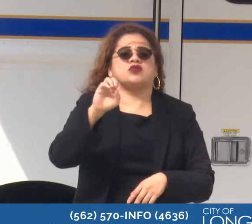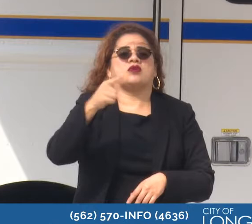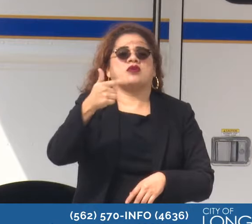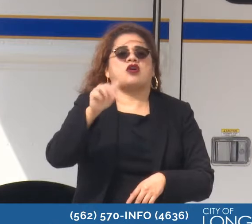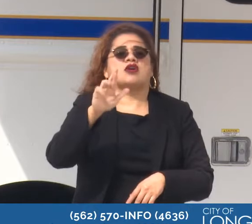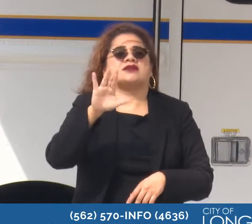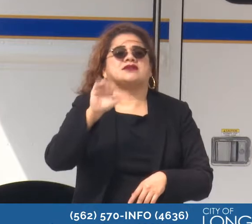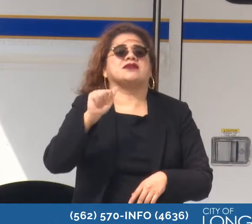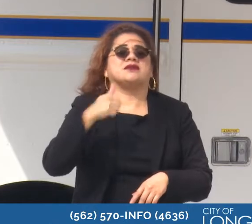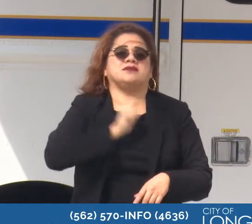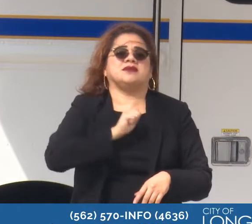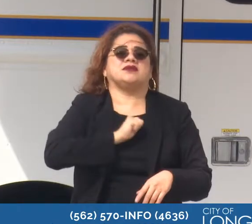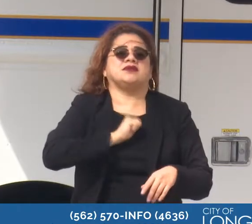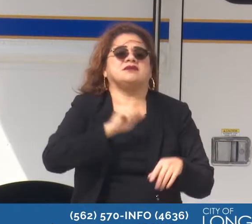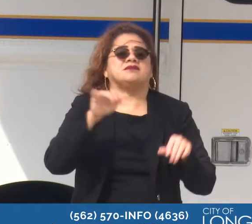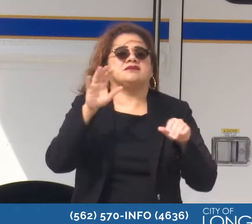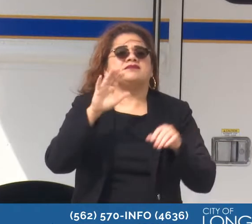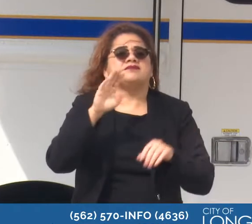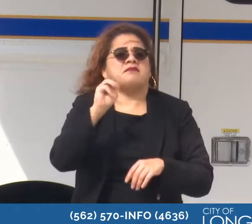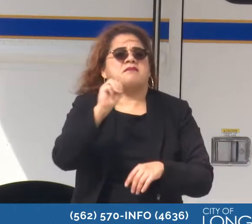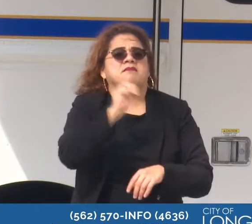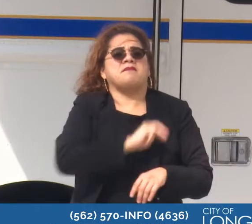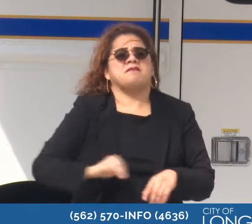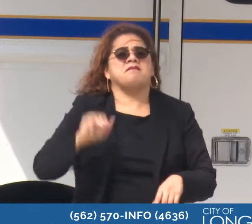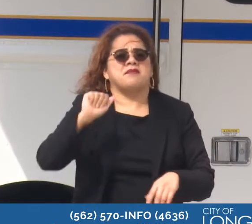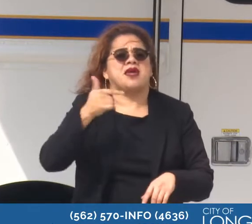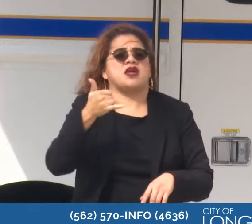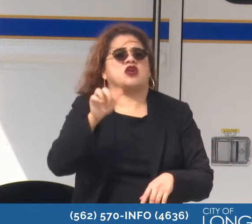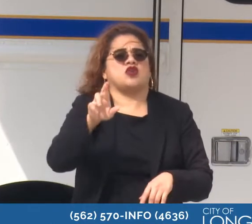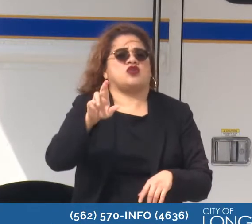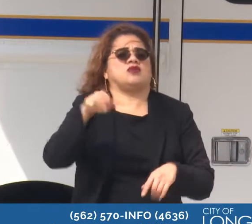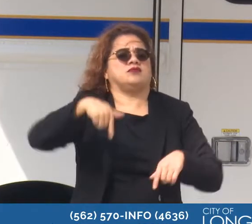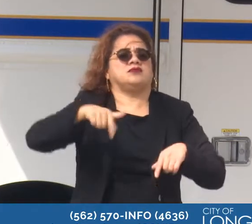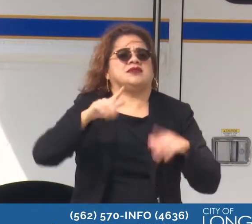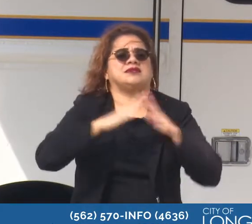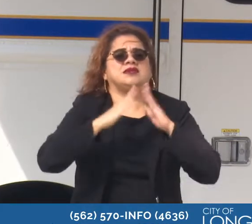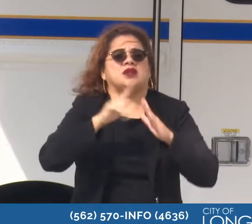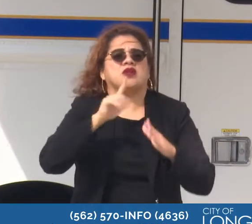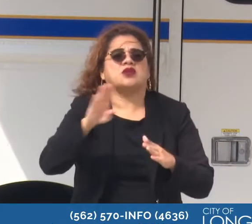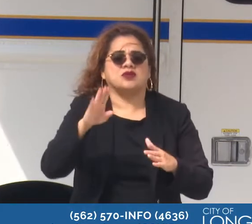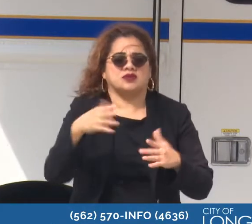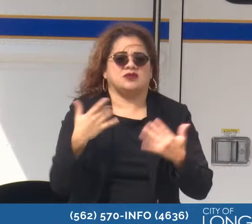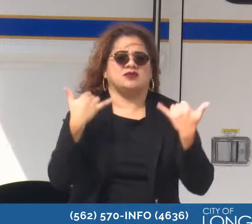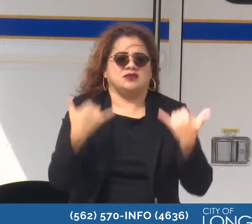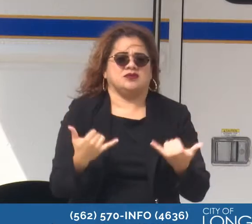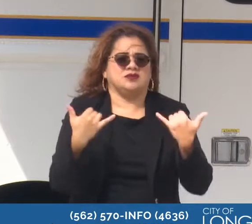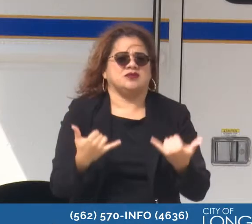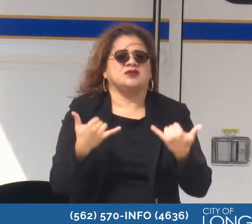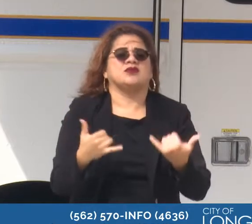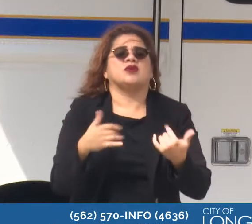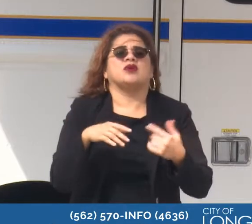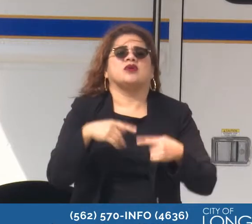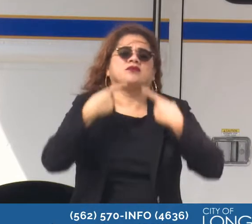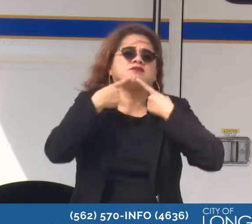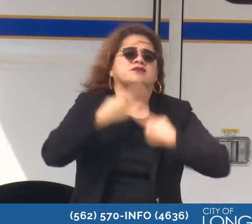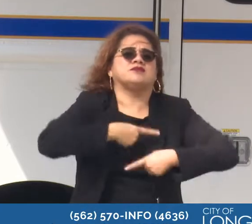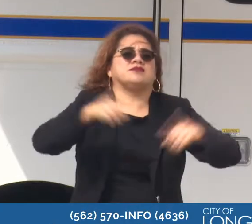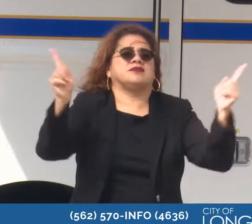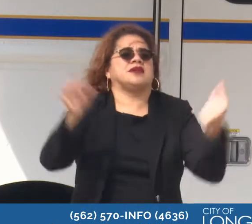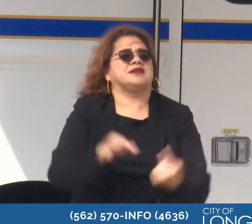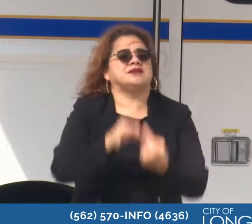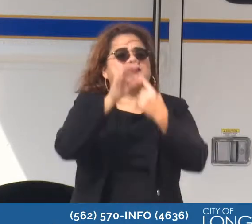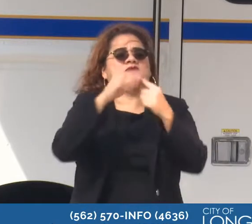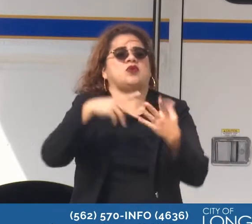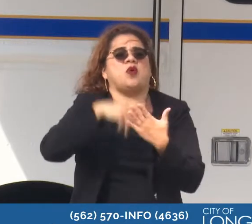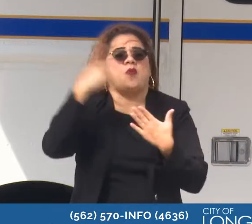Beach. Hoy día estamos launchando este programa que es algo bien diferente y especial para el estado de California y también